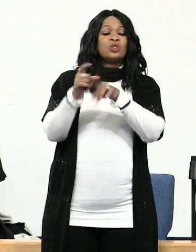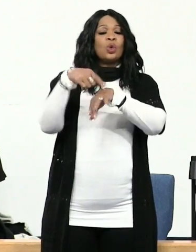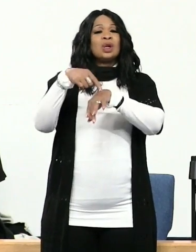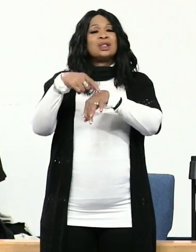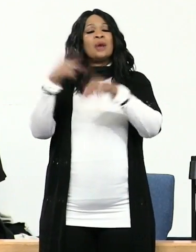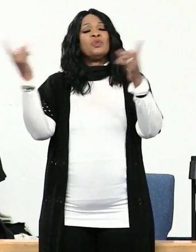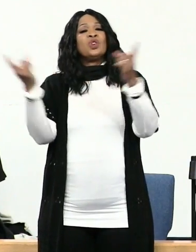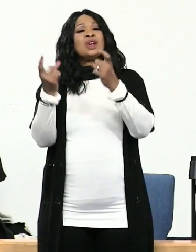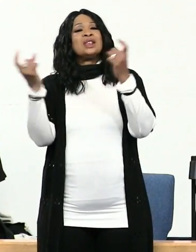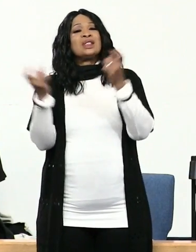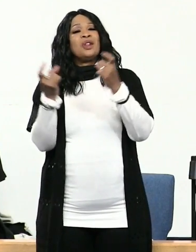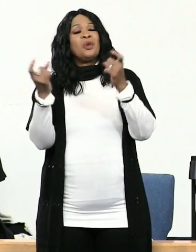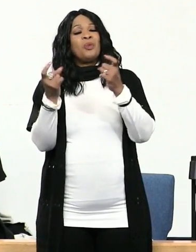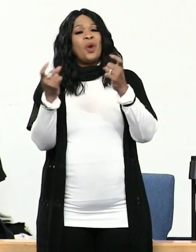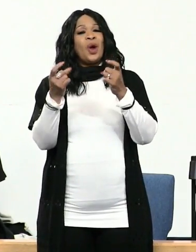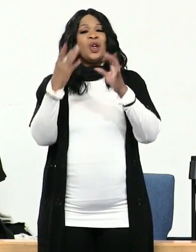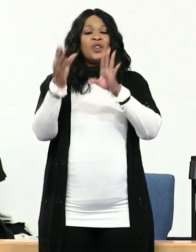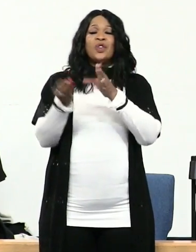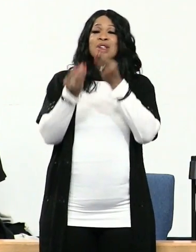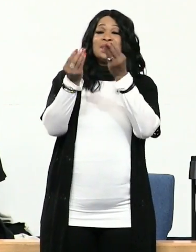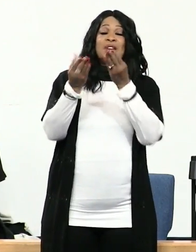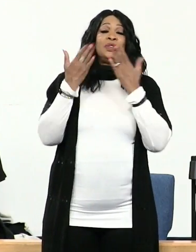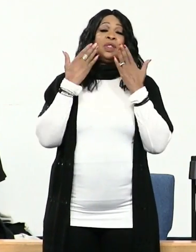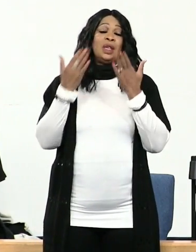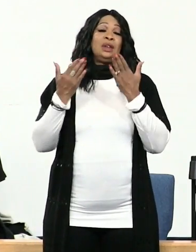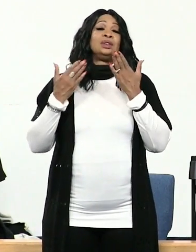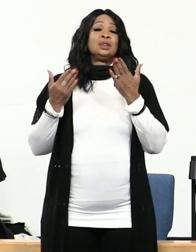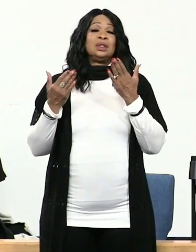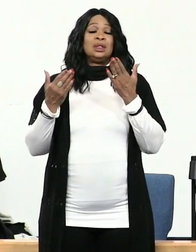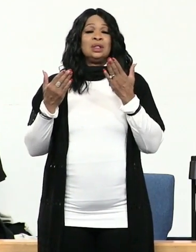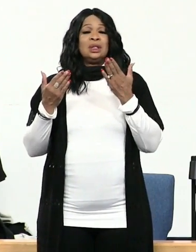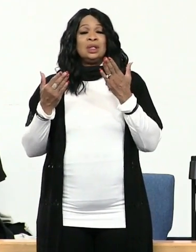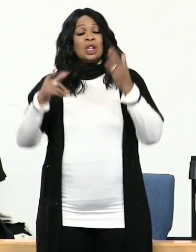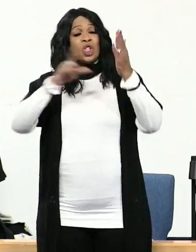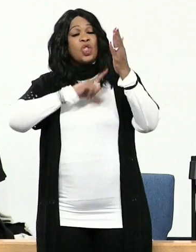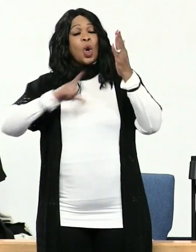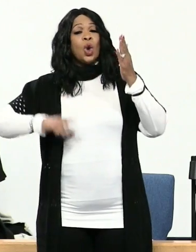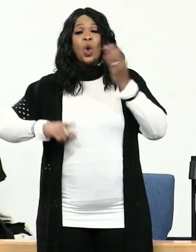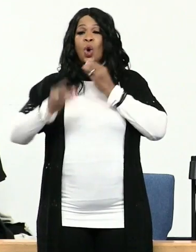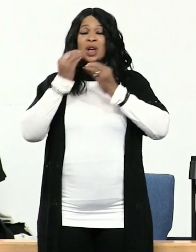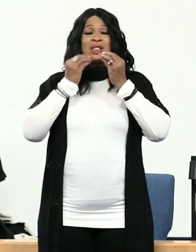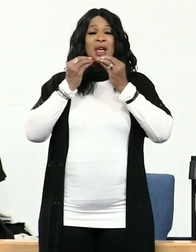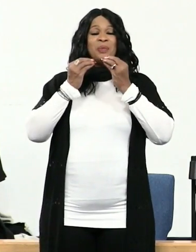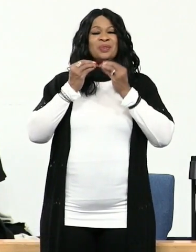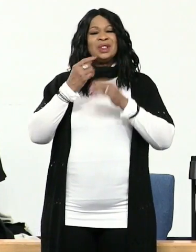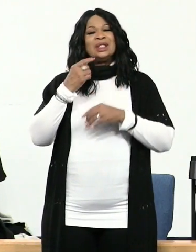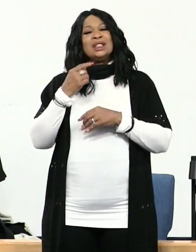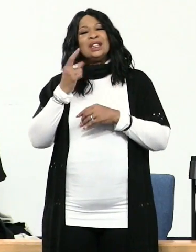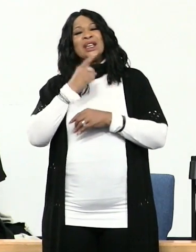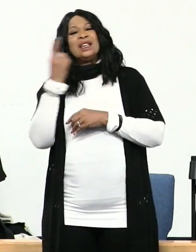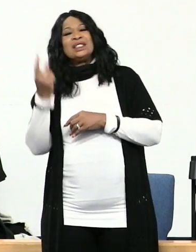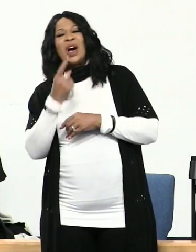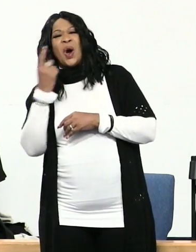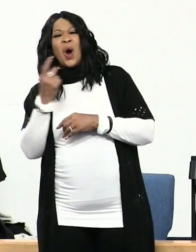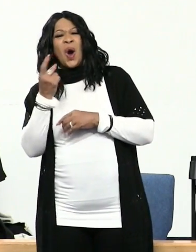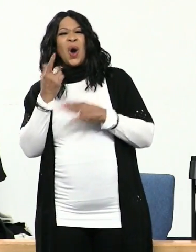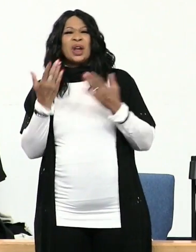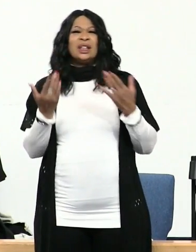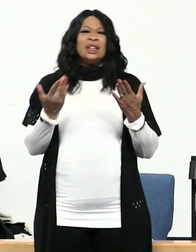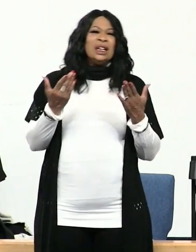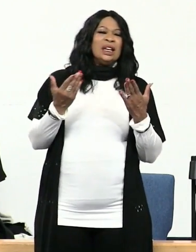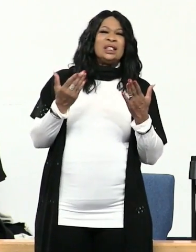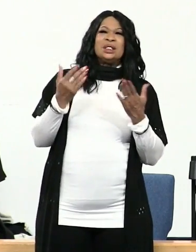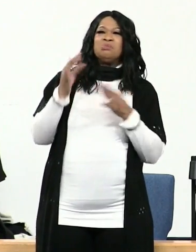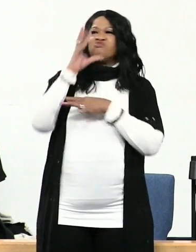celebration and giving of thanks. The Lord's Supper isn't just some ritual we do to fill